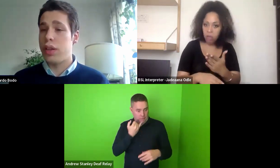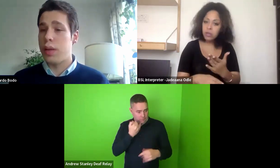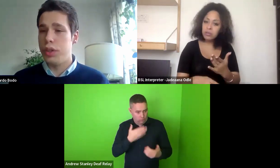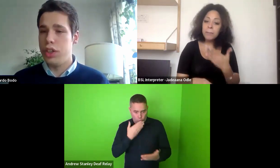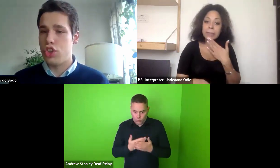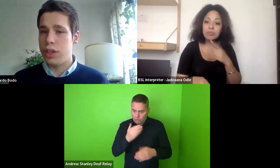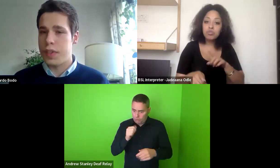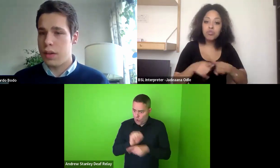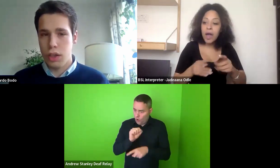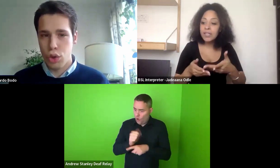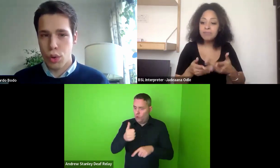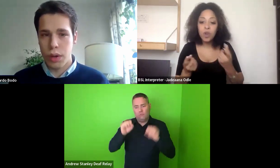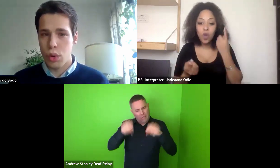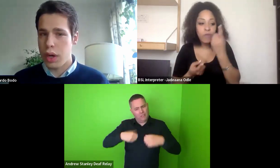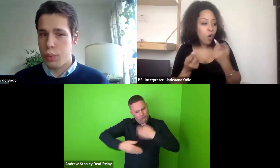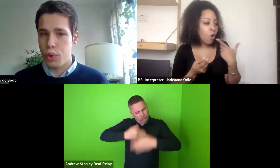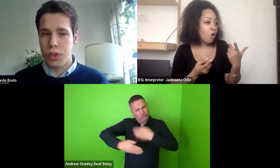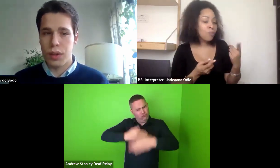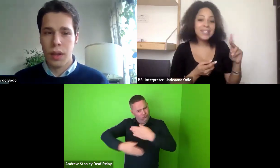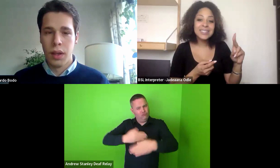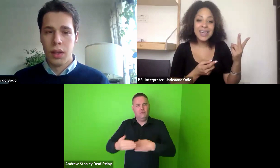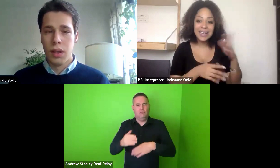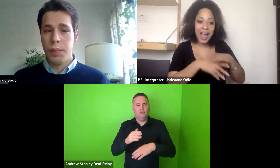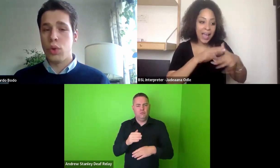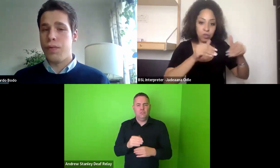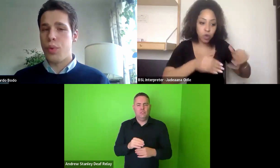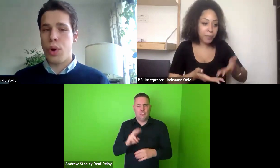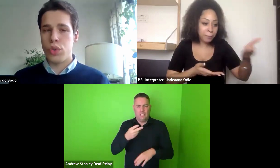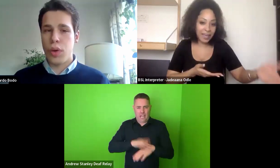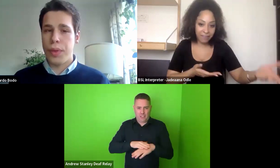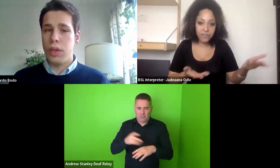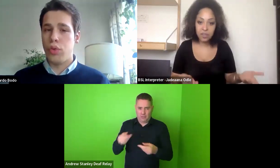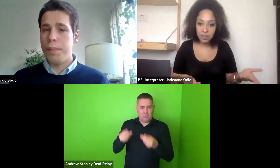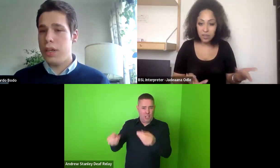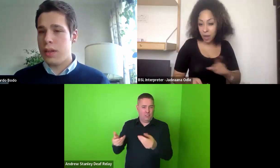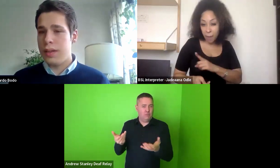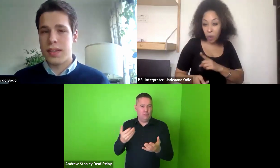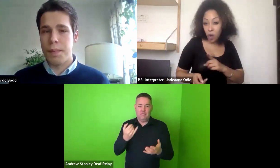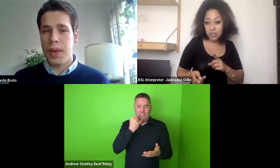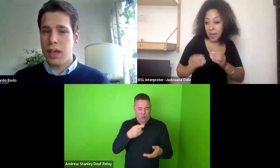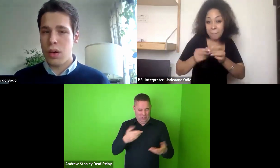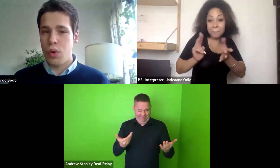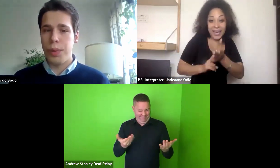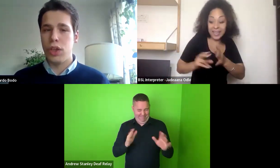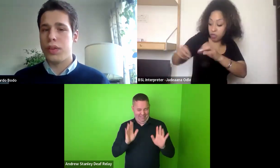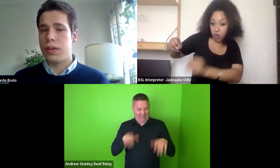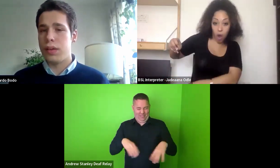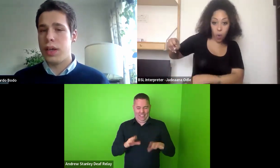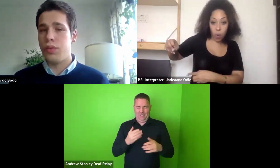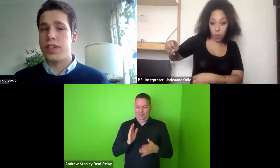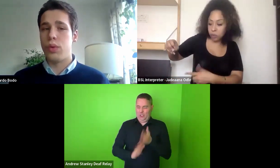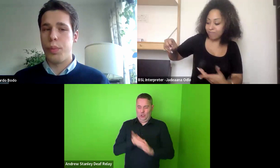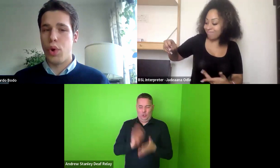many charitable initiatives in your local community. Because if you throw something into a bin, this may or may